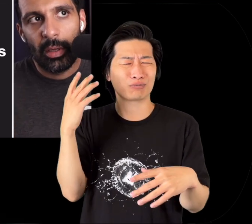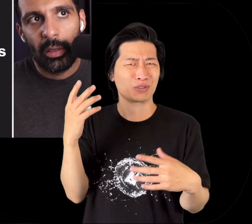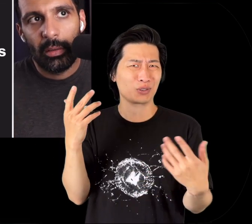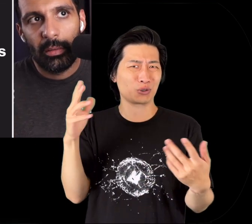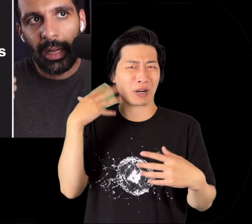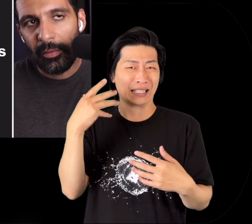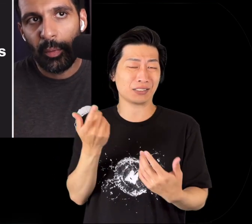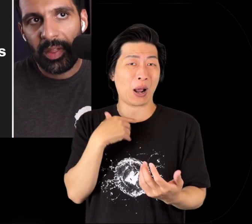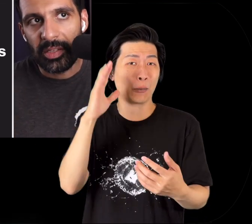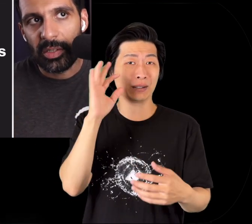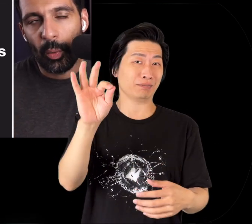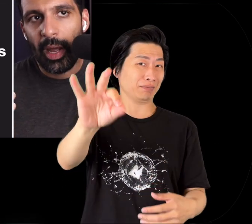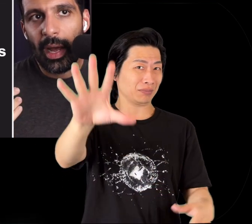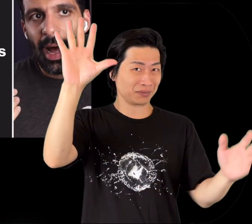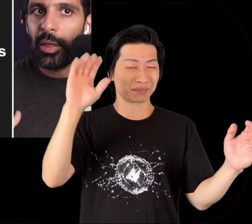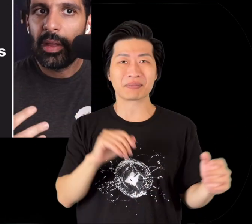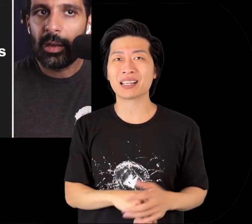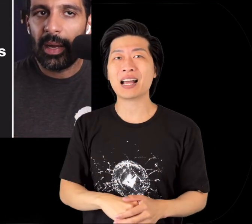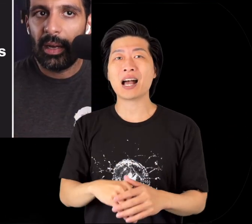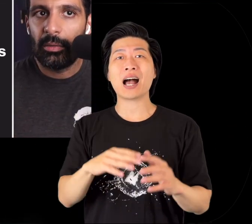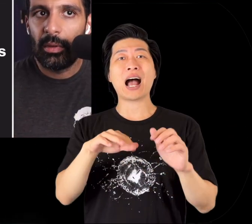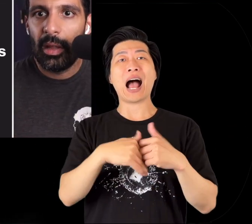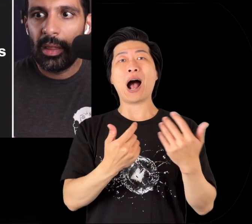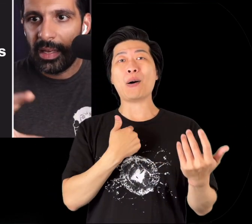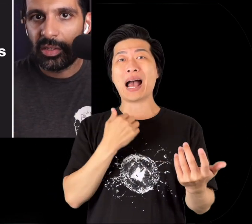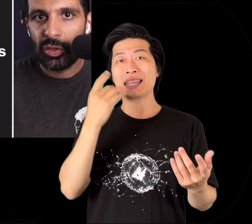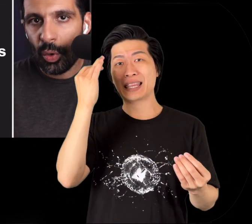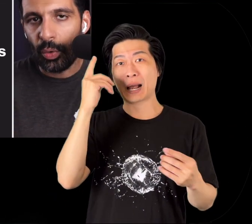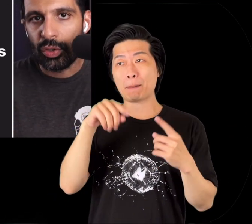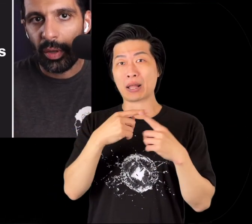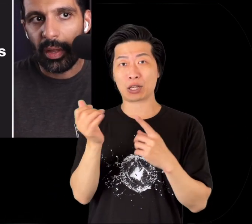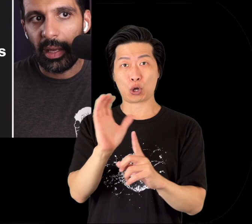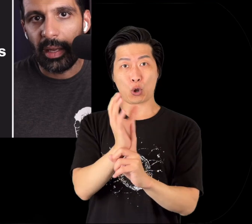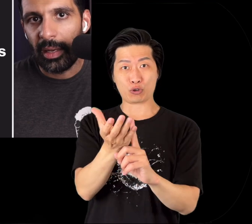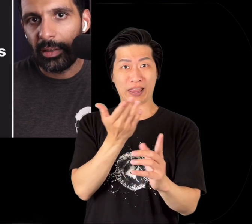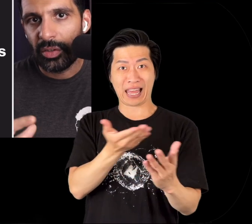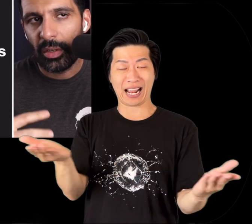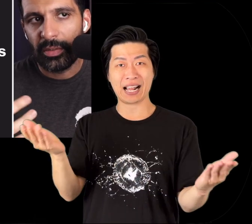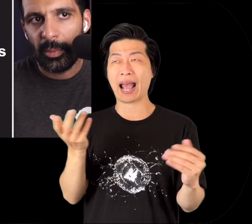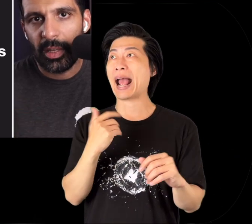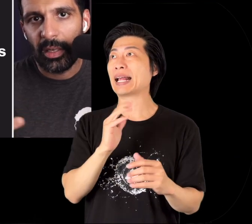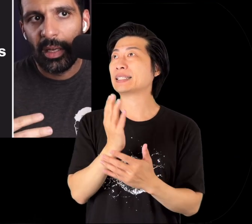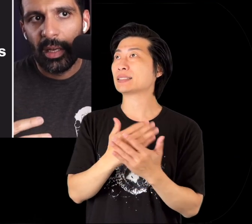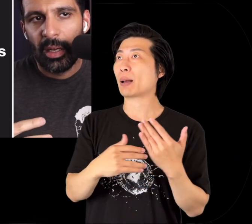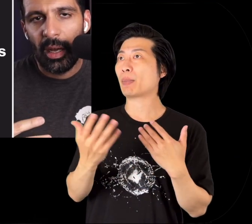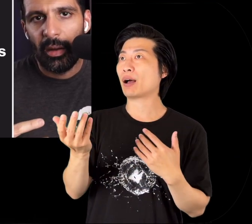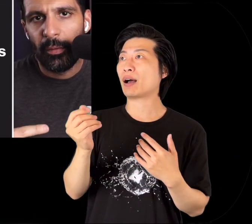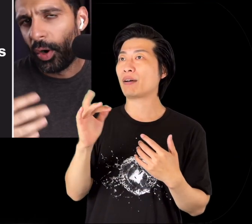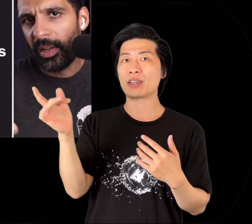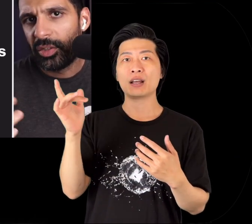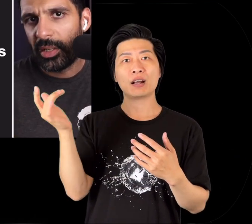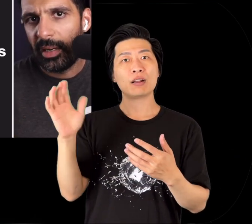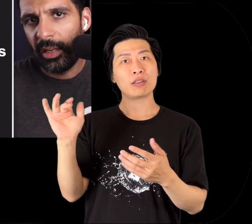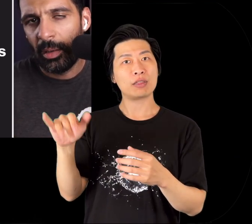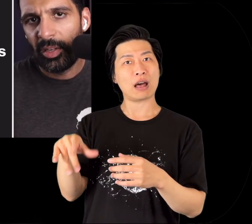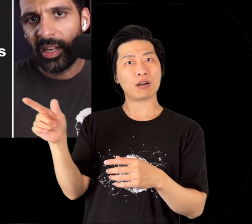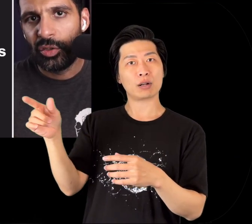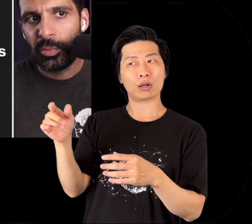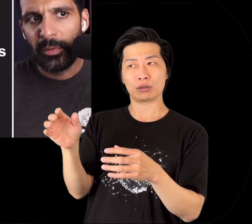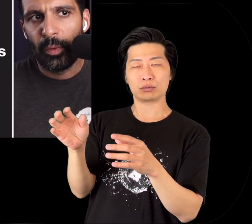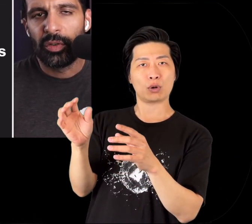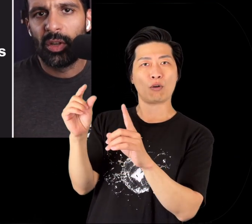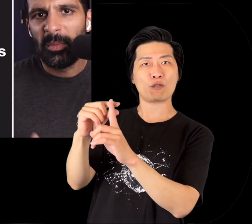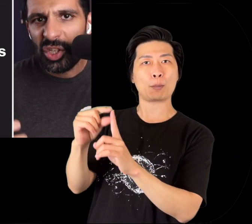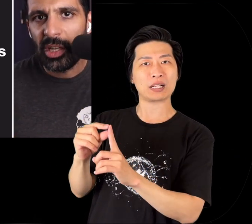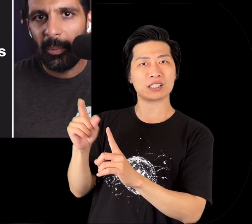so I'll leave you with this. The way I think about this culture thing and sort of some of the verbiage that Elon Musk has